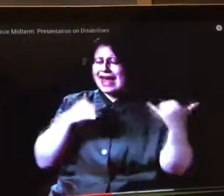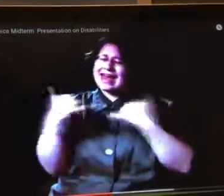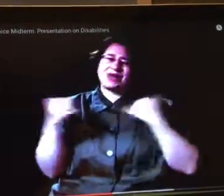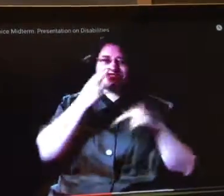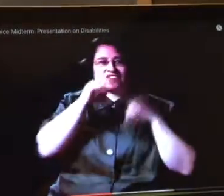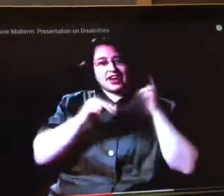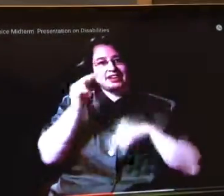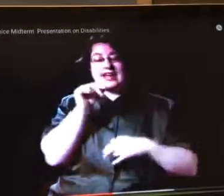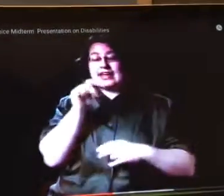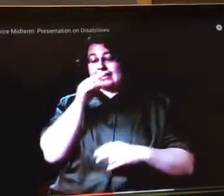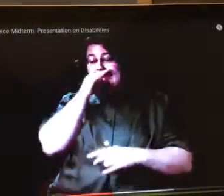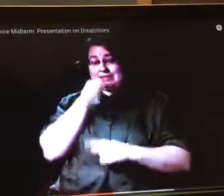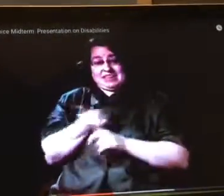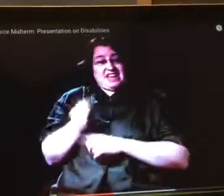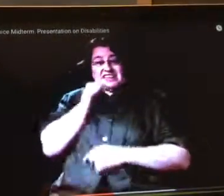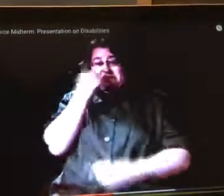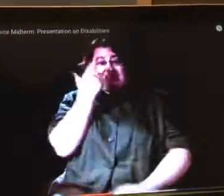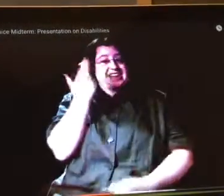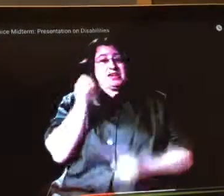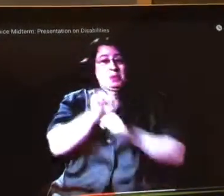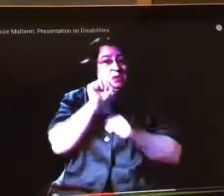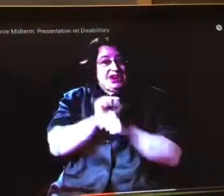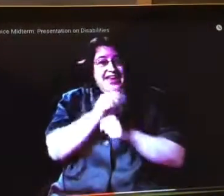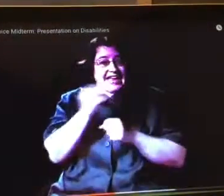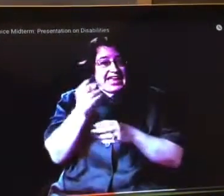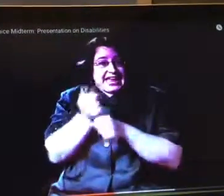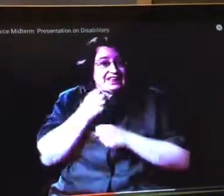They don't go to a hospital for that, they go to a farm.